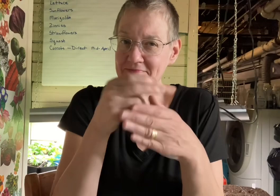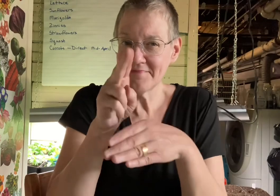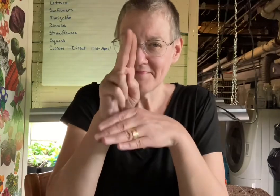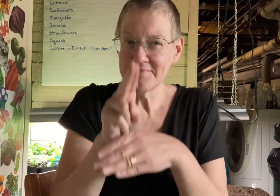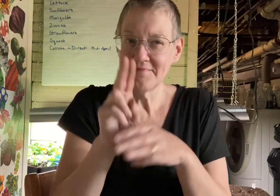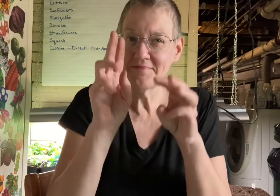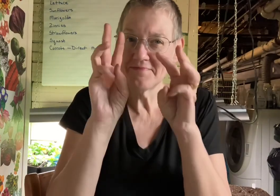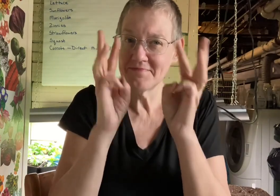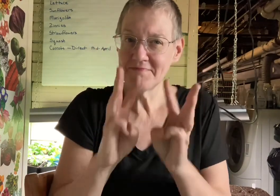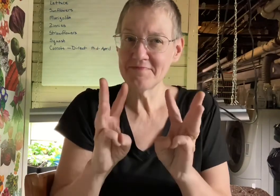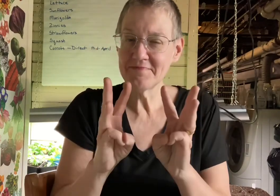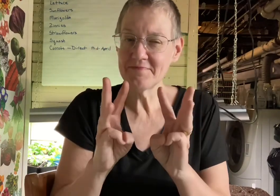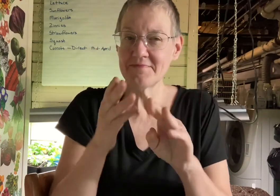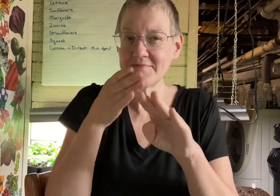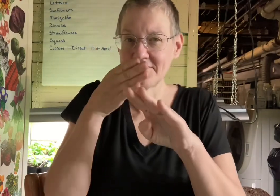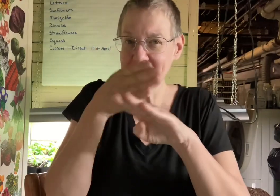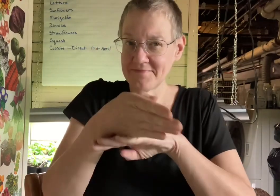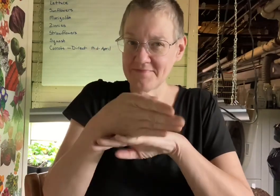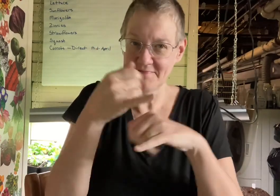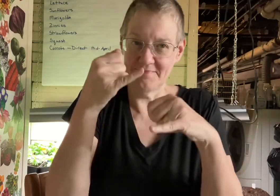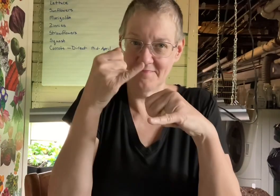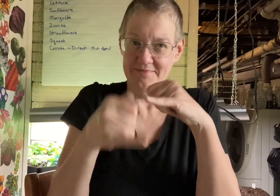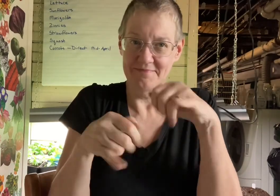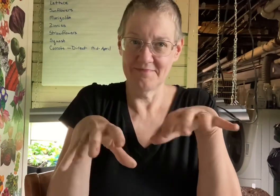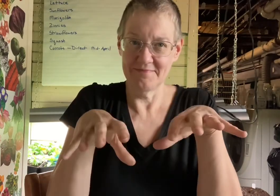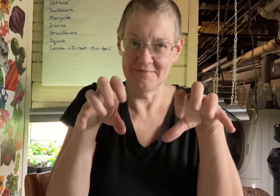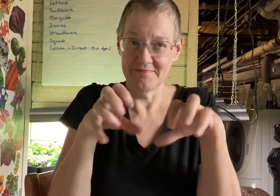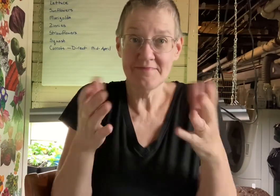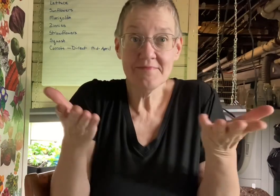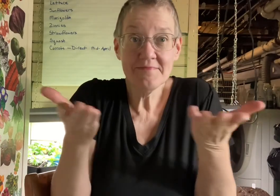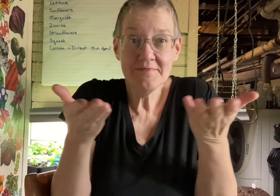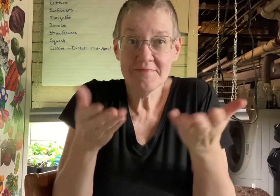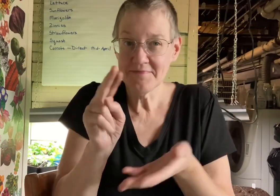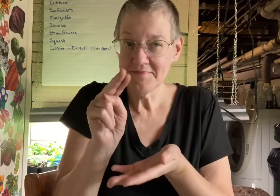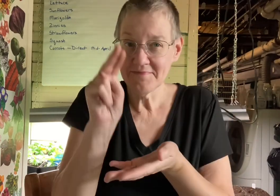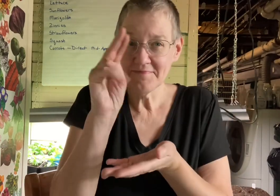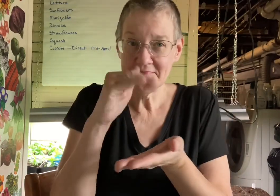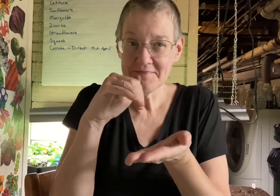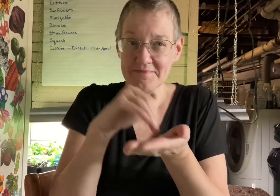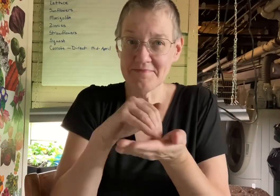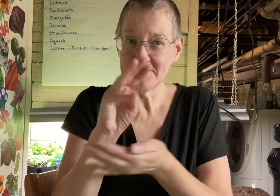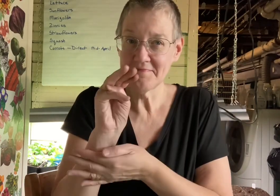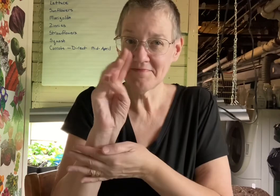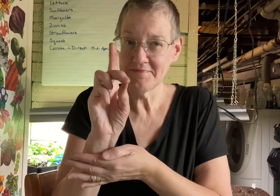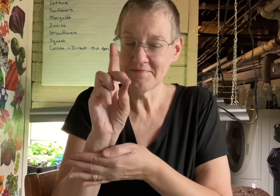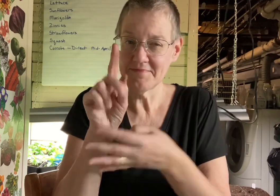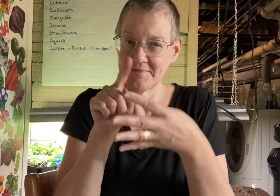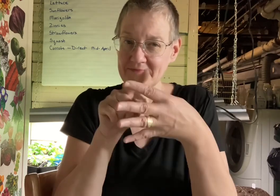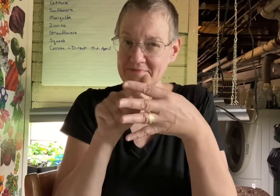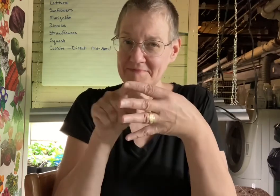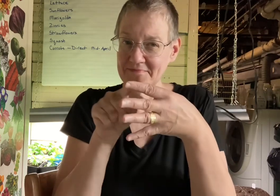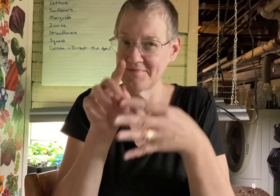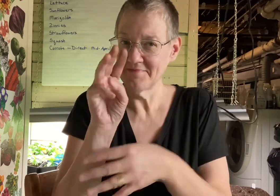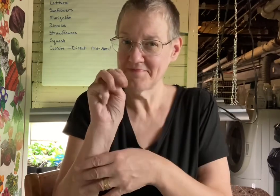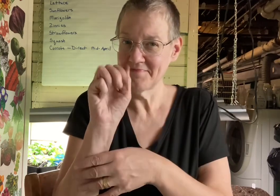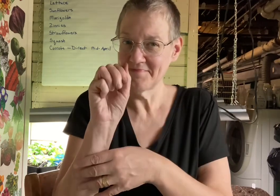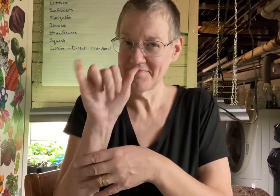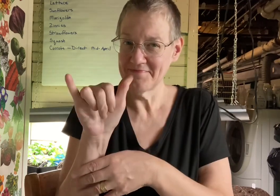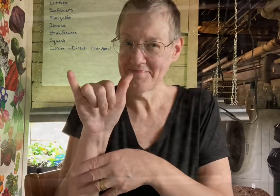Now wait to bring them outside to harden off and get used to the weather until after the last frost. Here in north central Maryland,